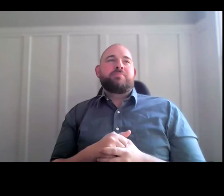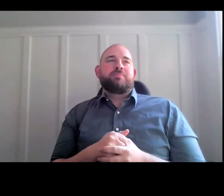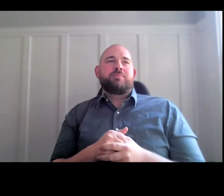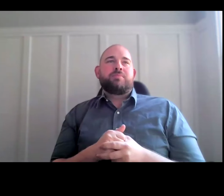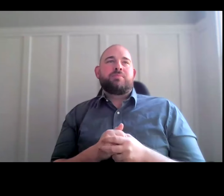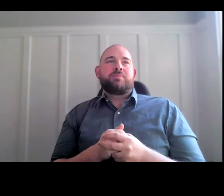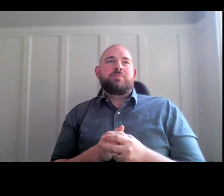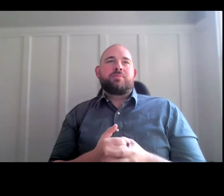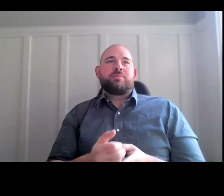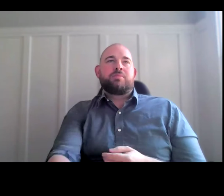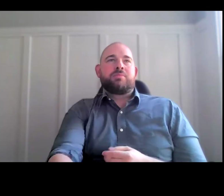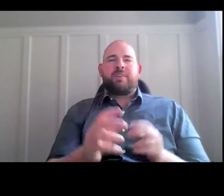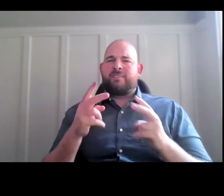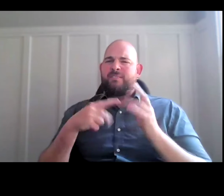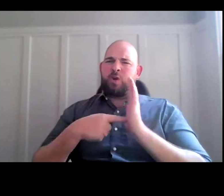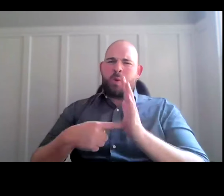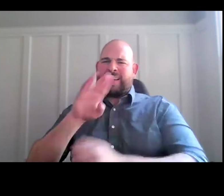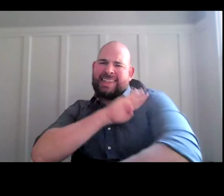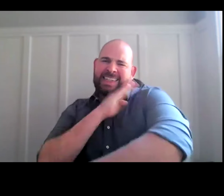than in comparison to some place like Japan.